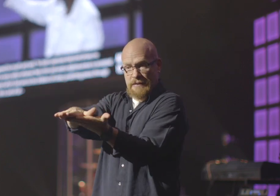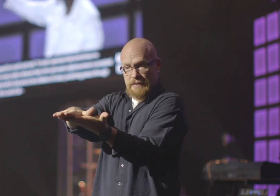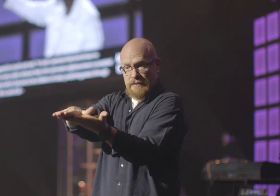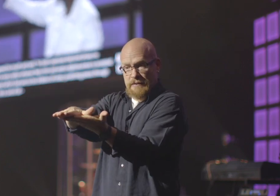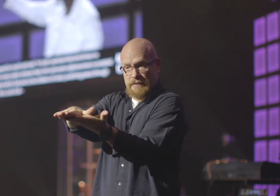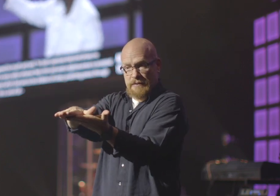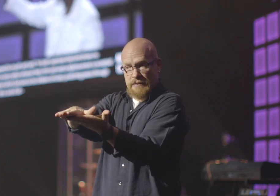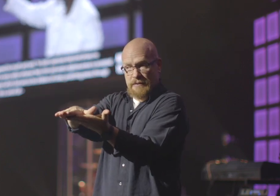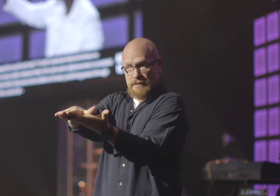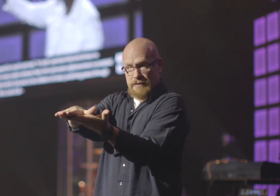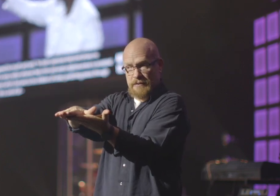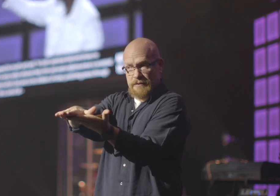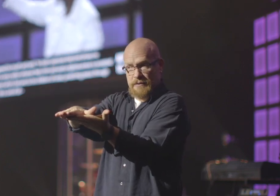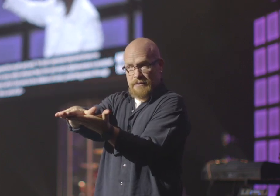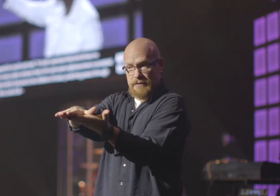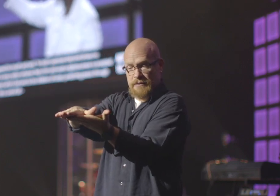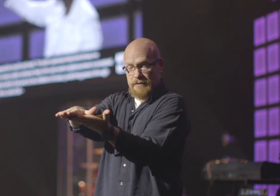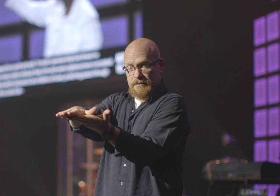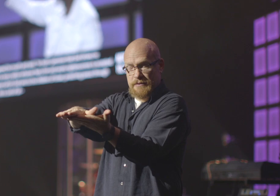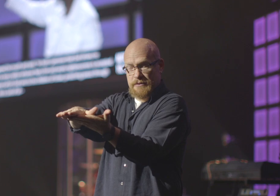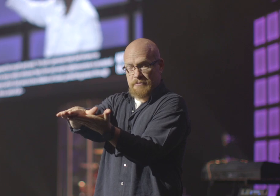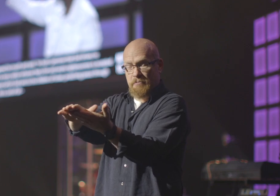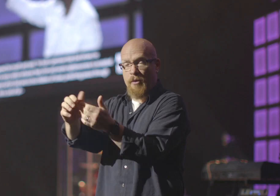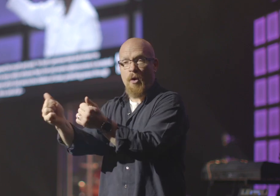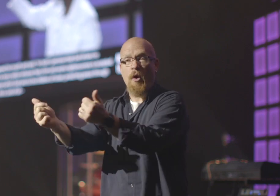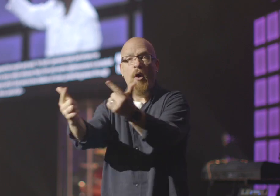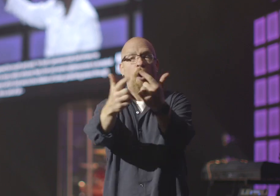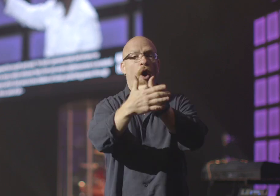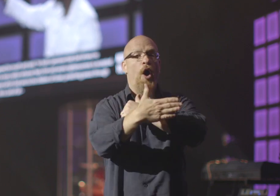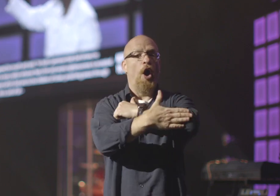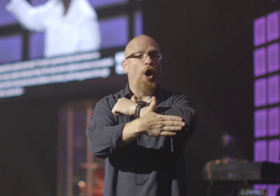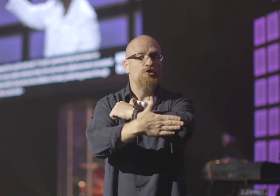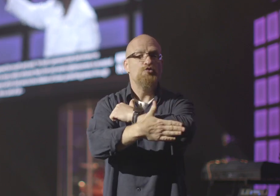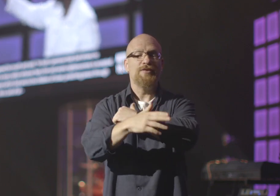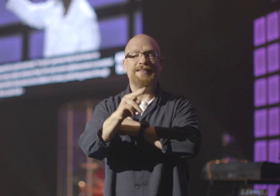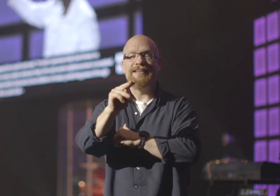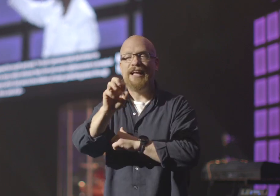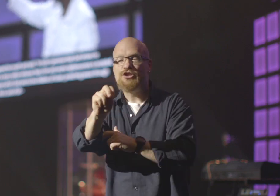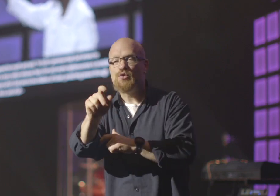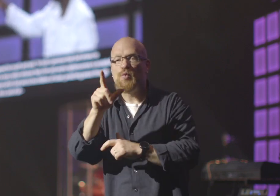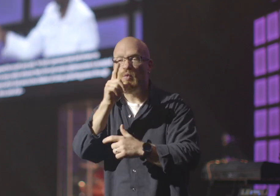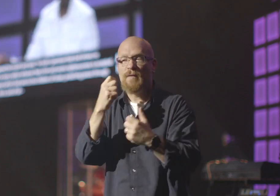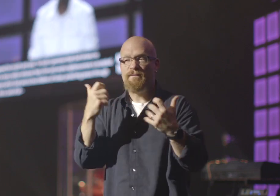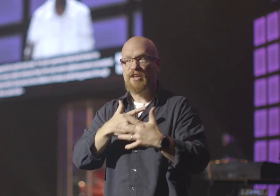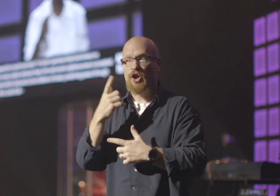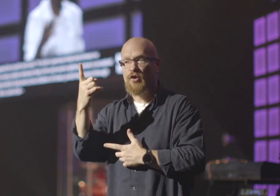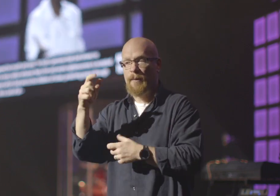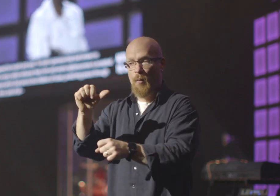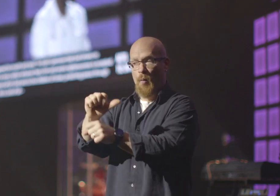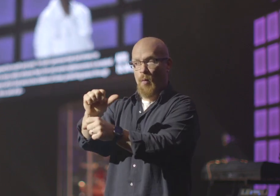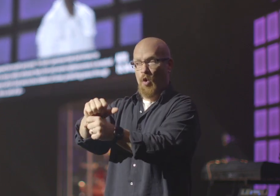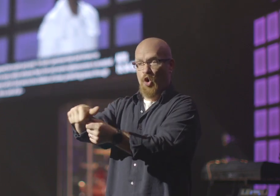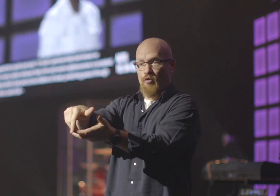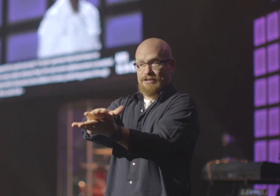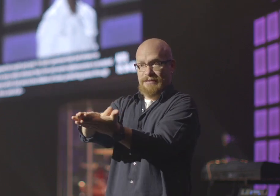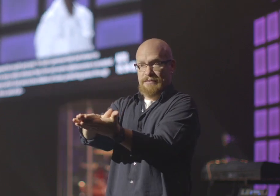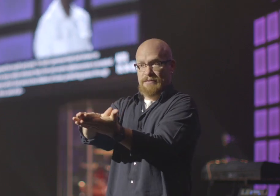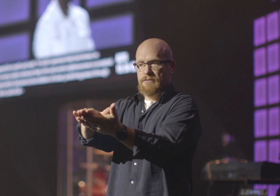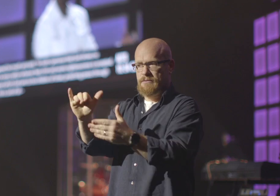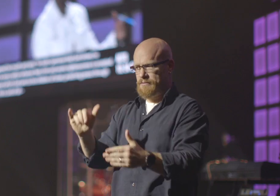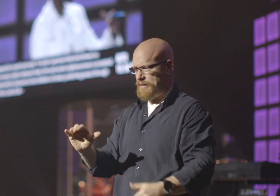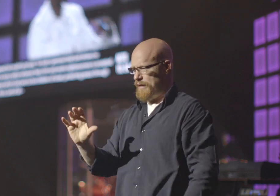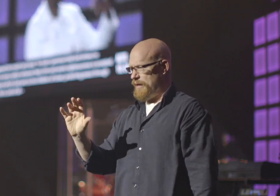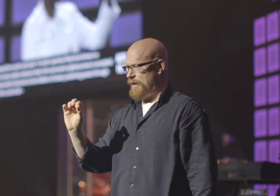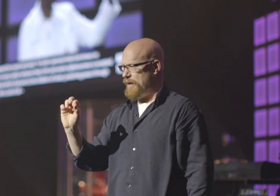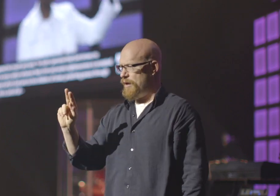I love this because it says, but in every nation who fears him, talking about God, and works righteousness, that's exactly what Cornelius was doing.